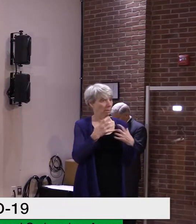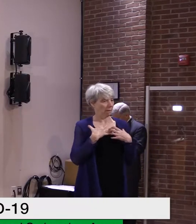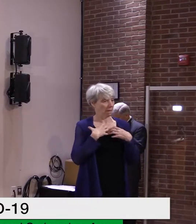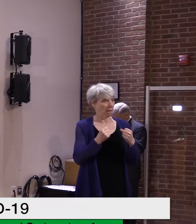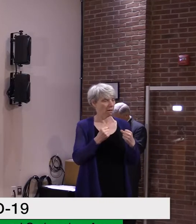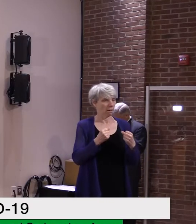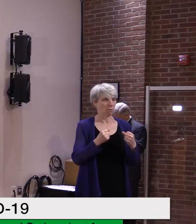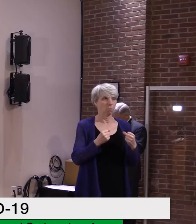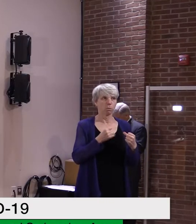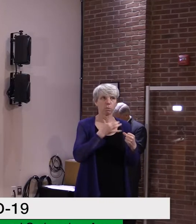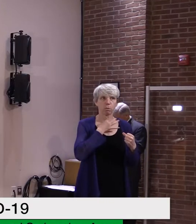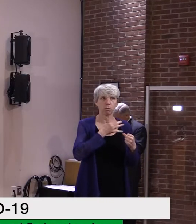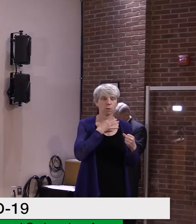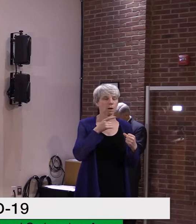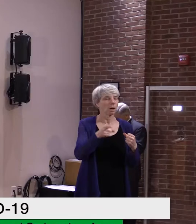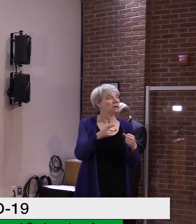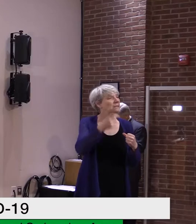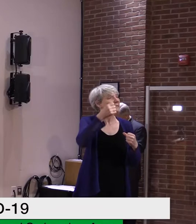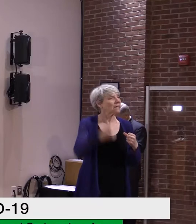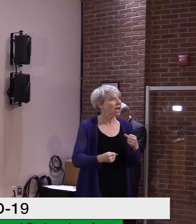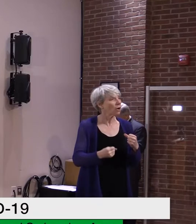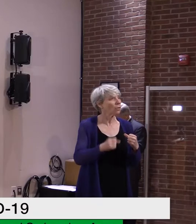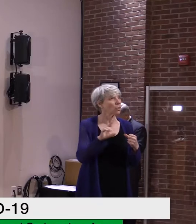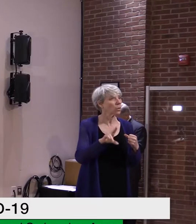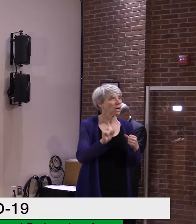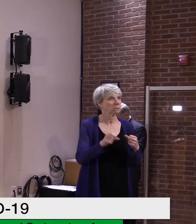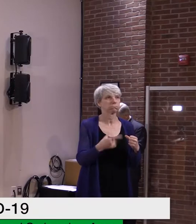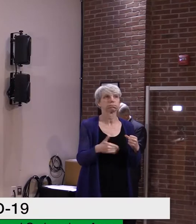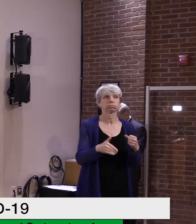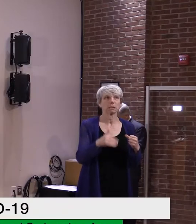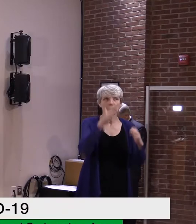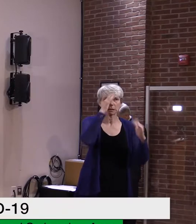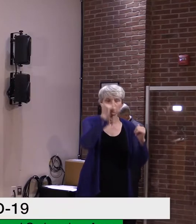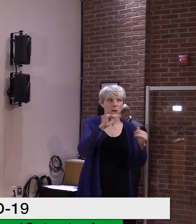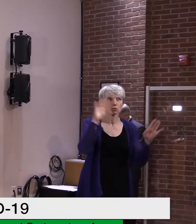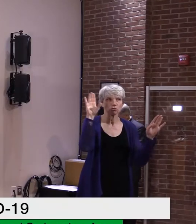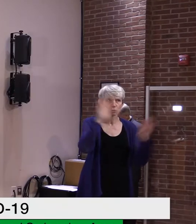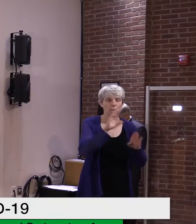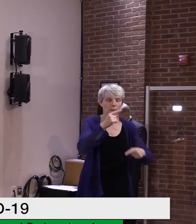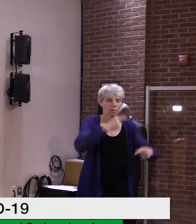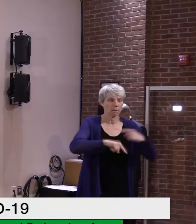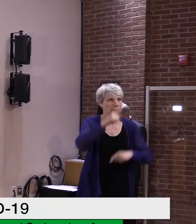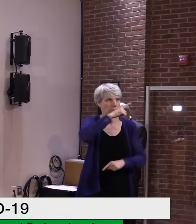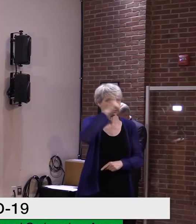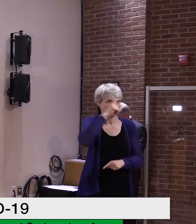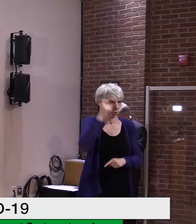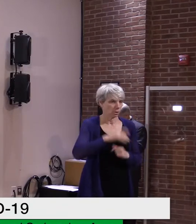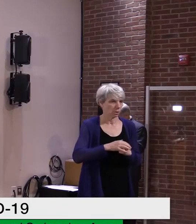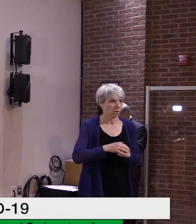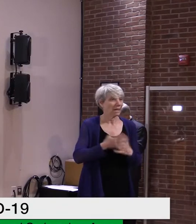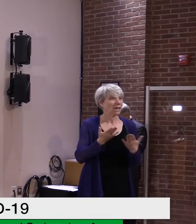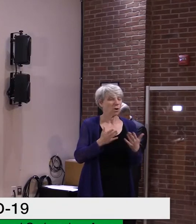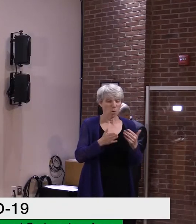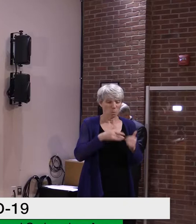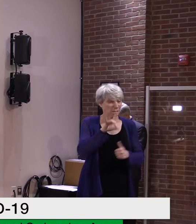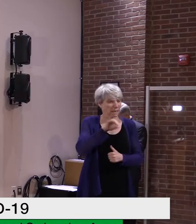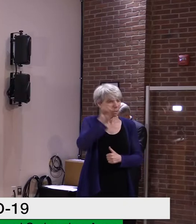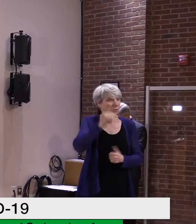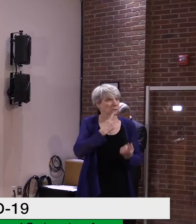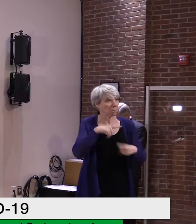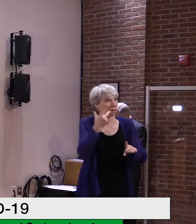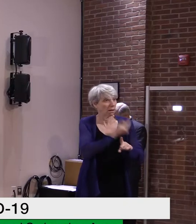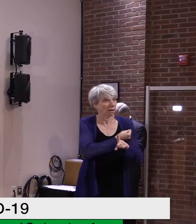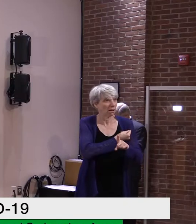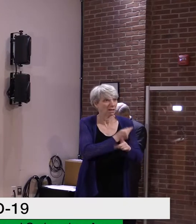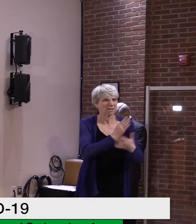South, where many states have vaccination rates half of Vermont's. They're calling these states